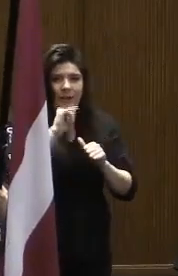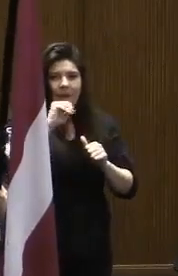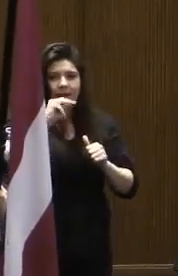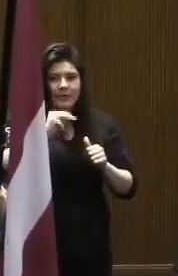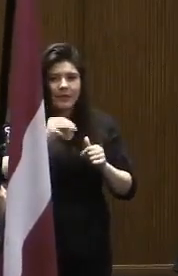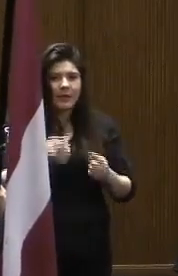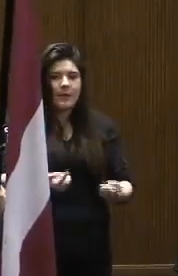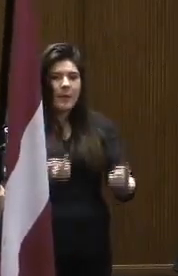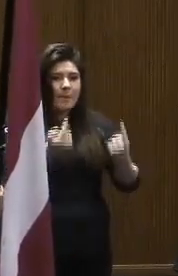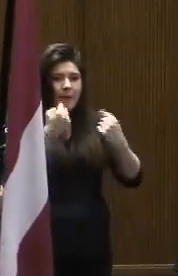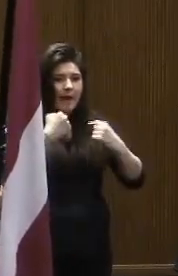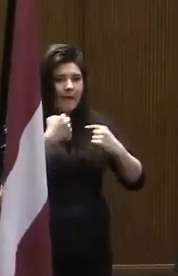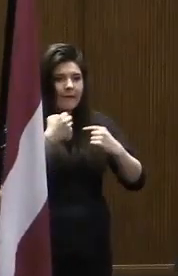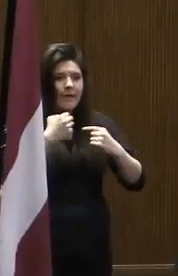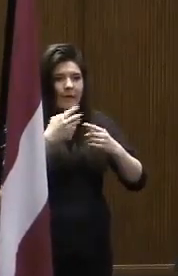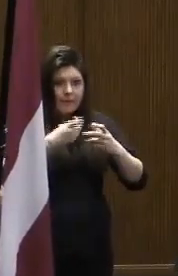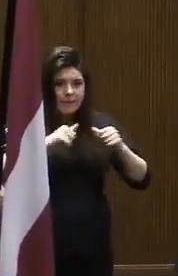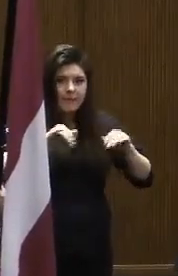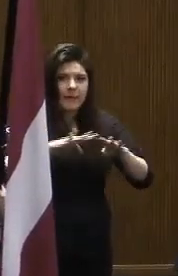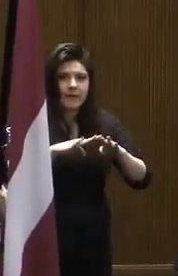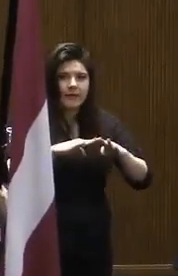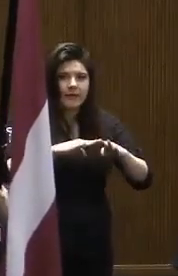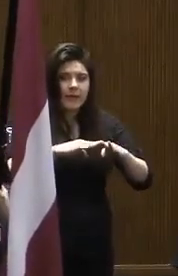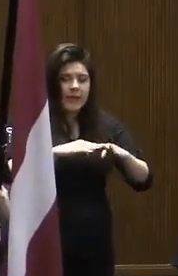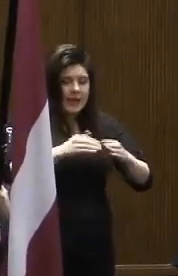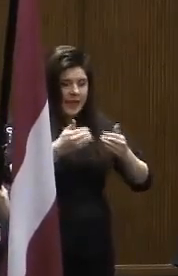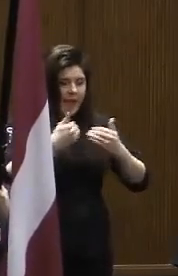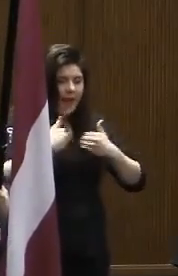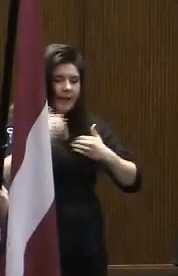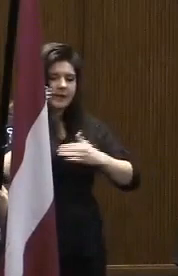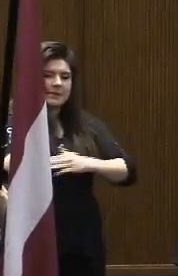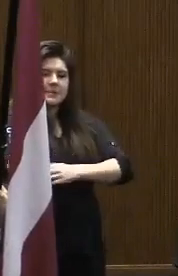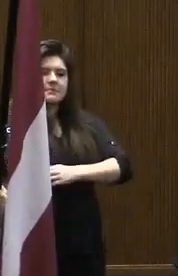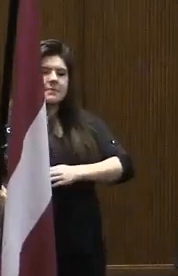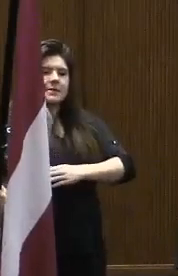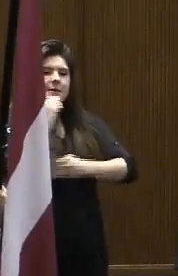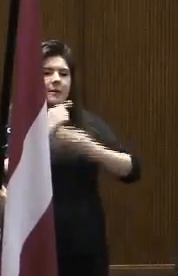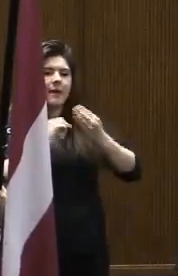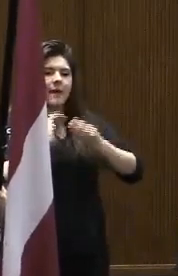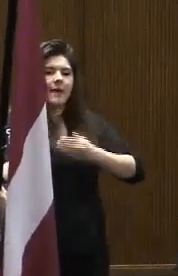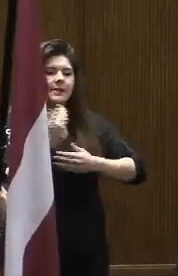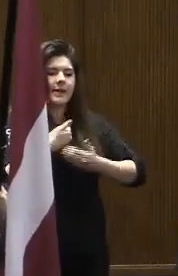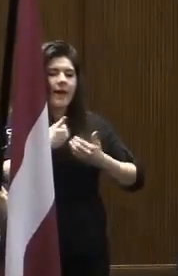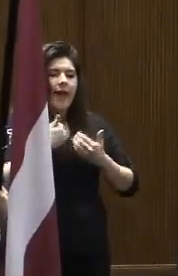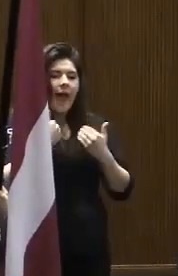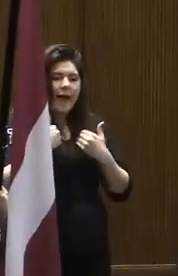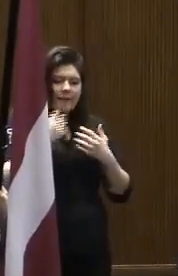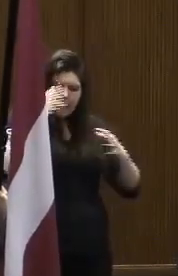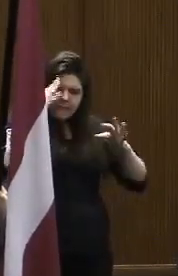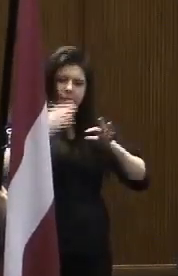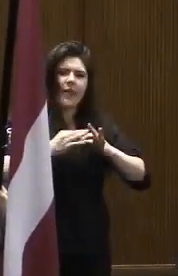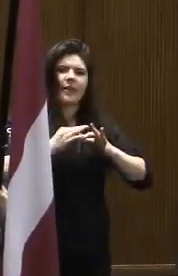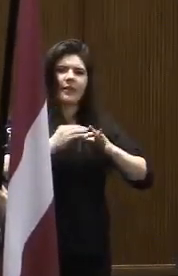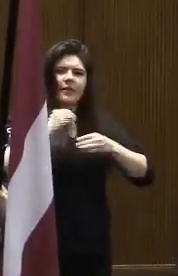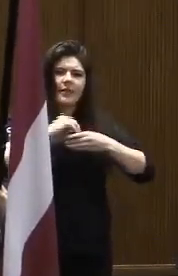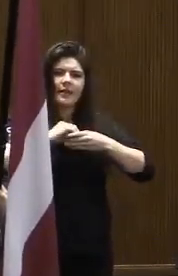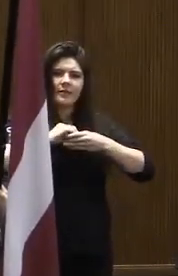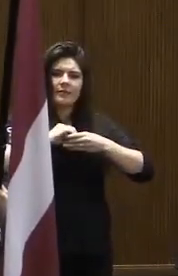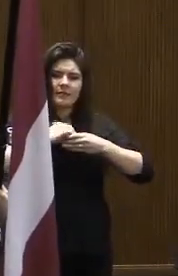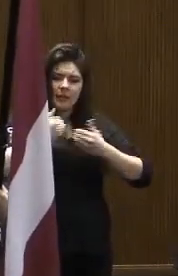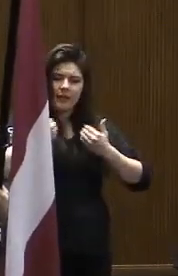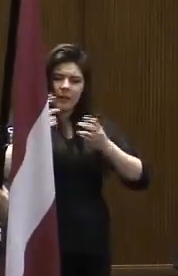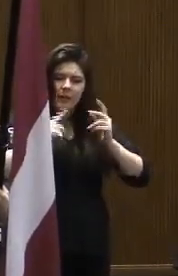the field. And he gave a speech about us having faith in our young